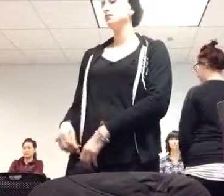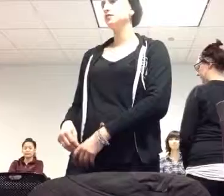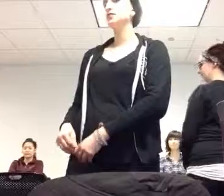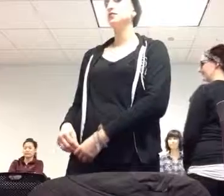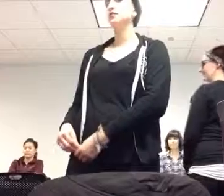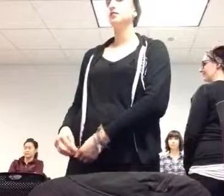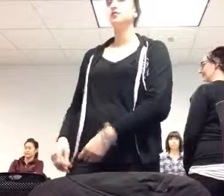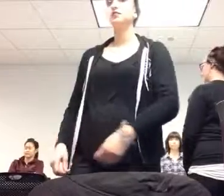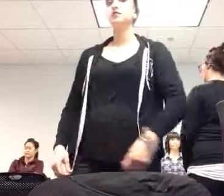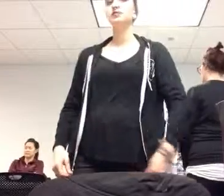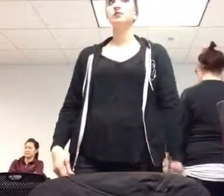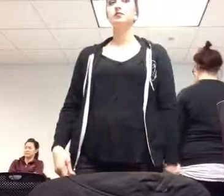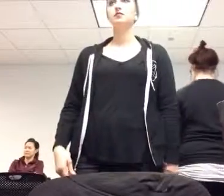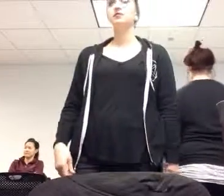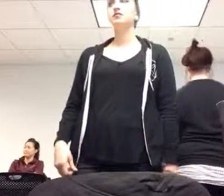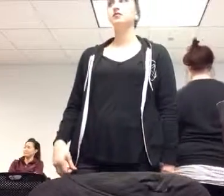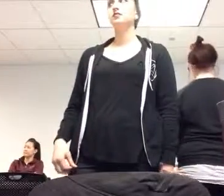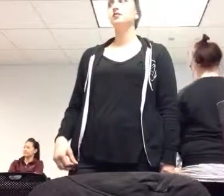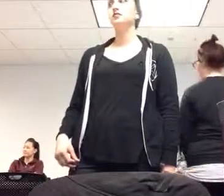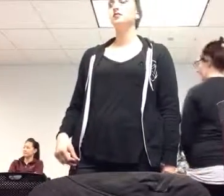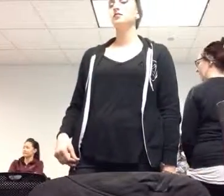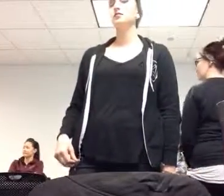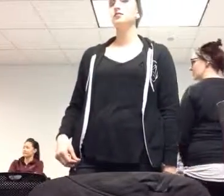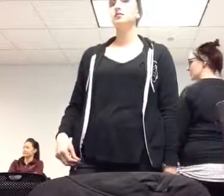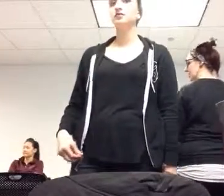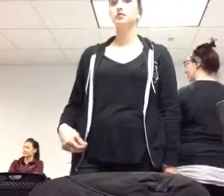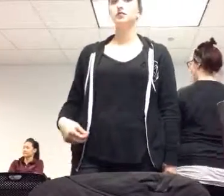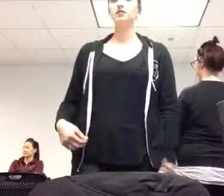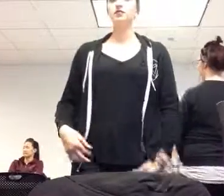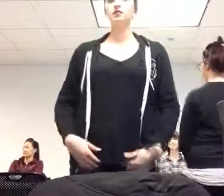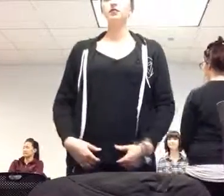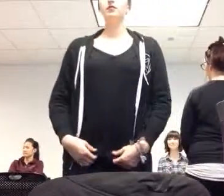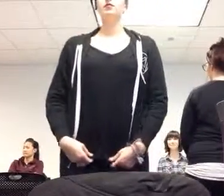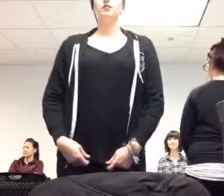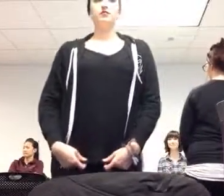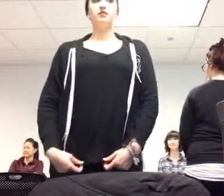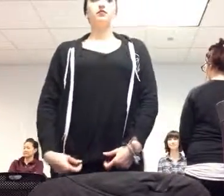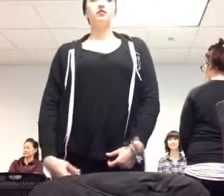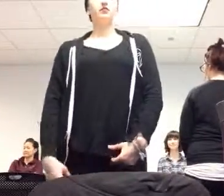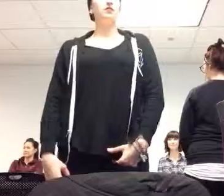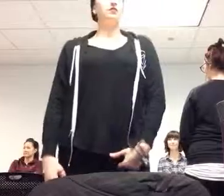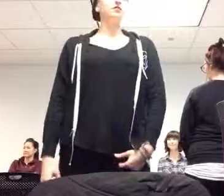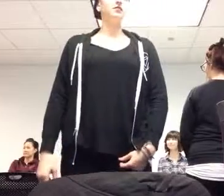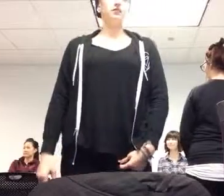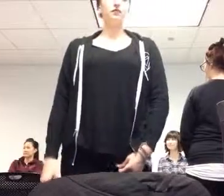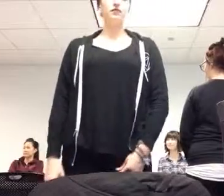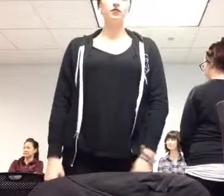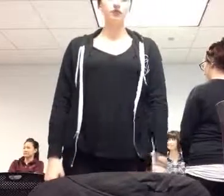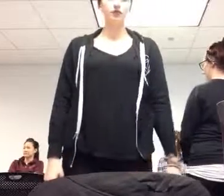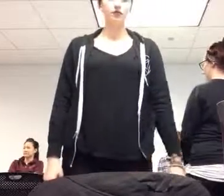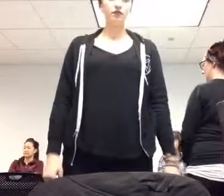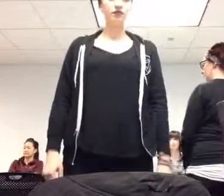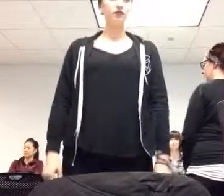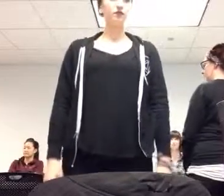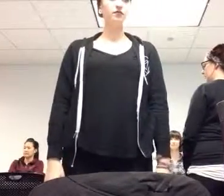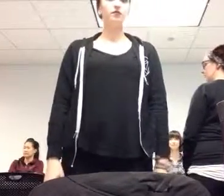You will now be interpreting in Mr. Barstow's 12th grade World History class. The students are studying about the effects of World War II on